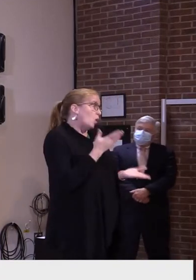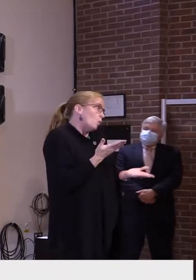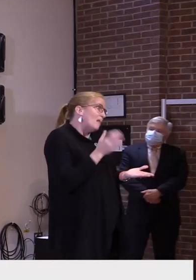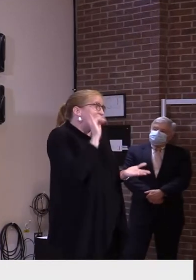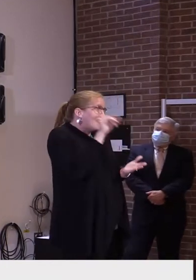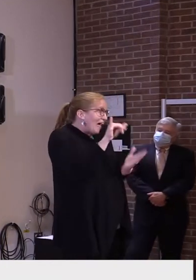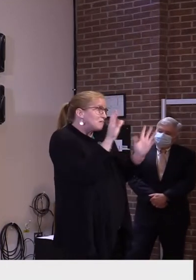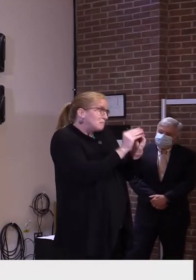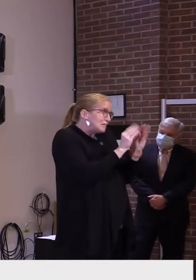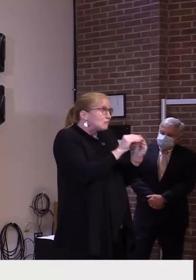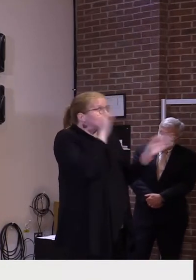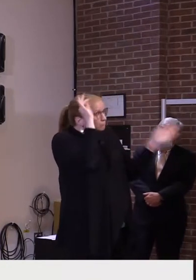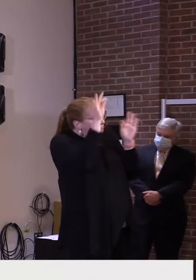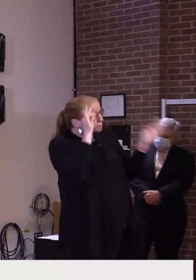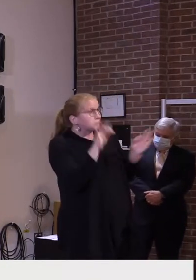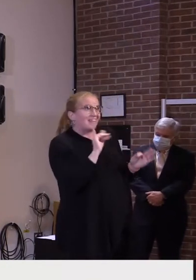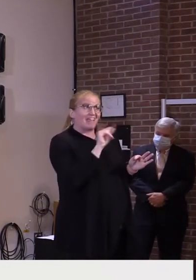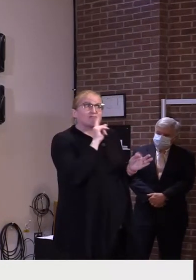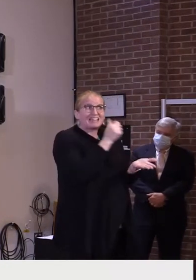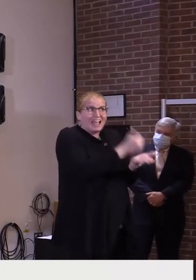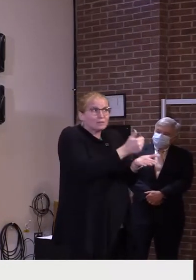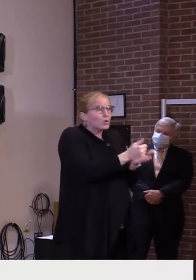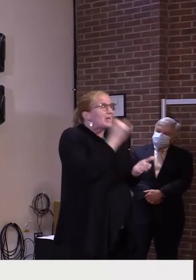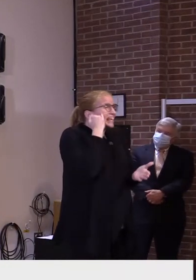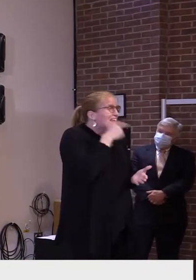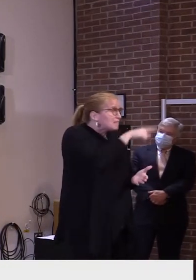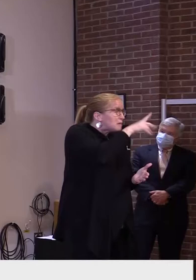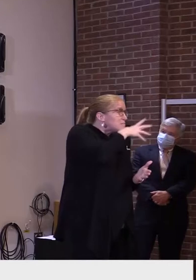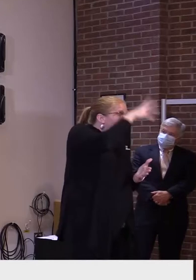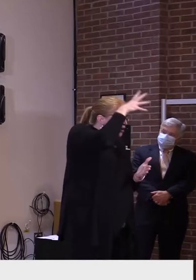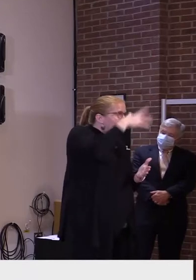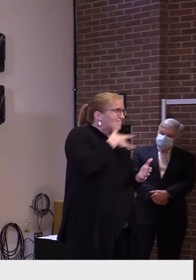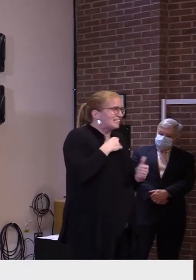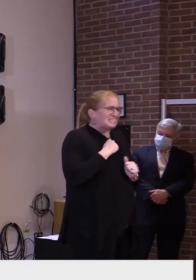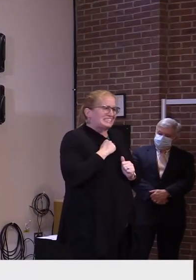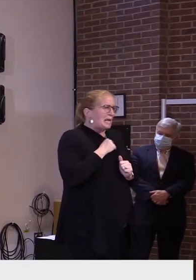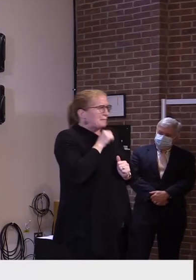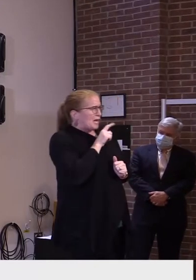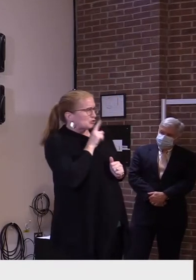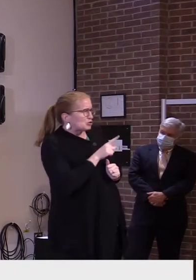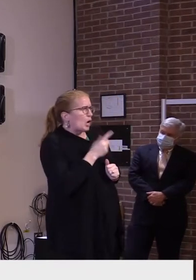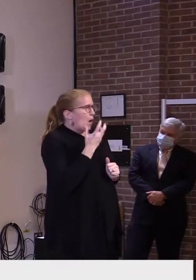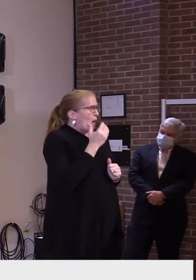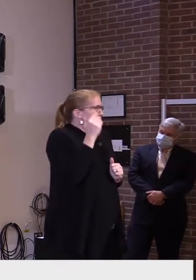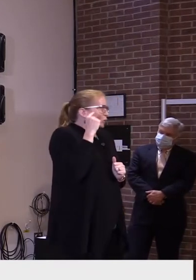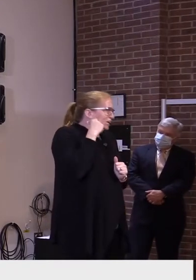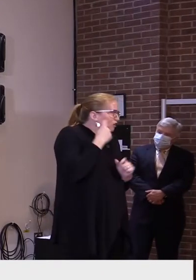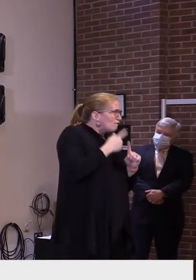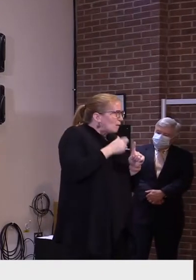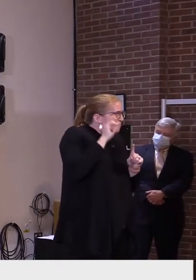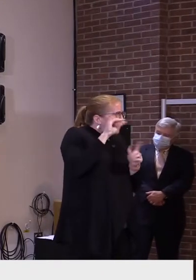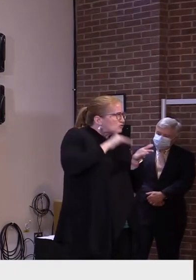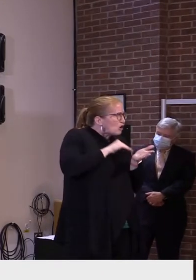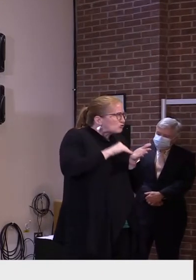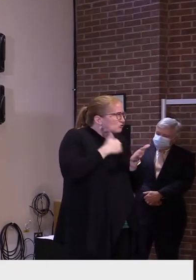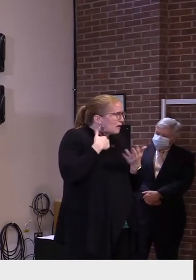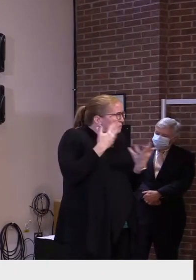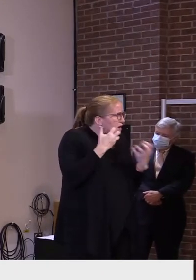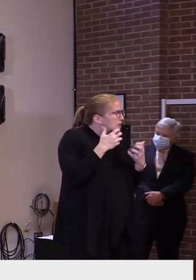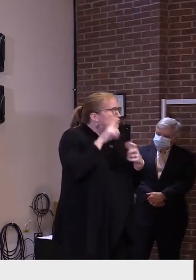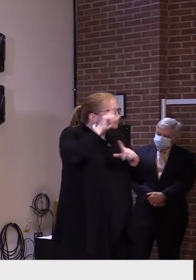out there that just want more information and want a trusted pediatrician from their part of the state, these are all